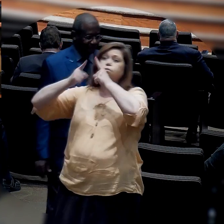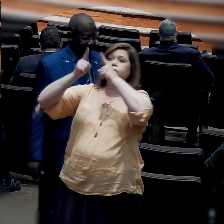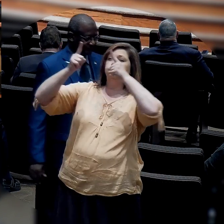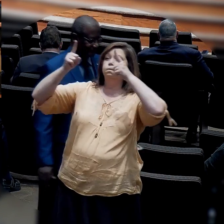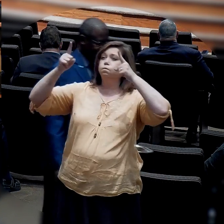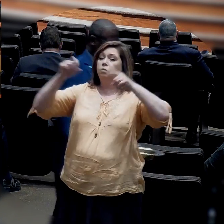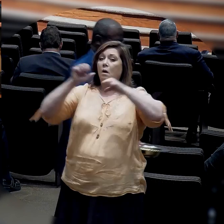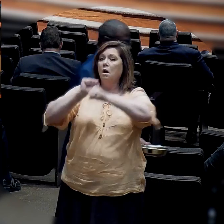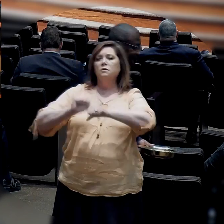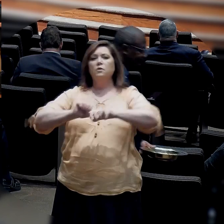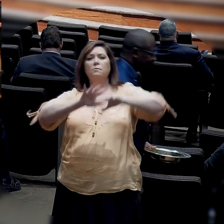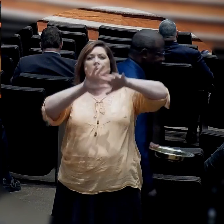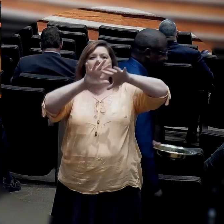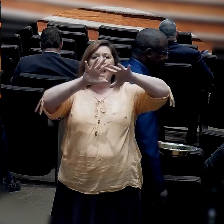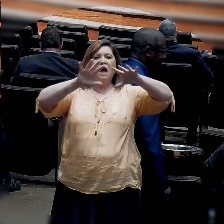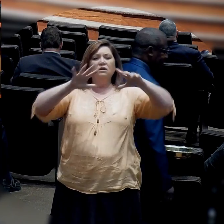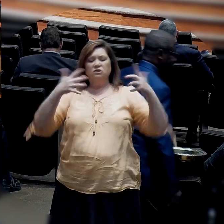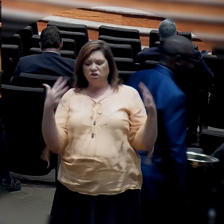at your